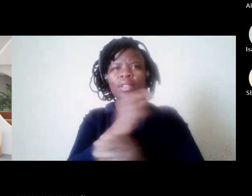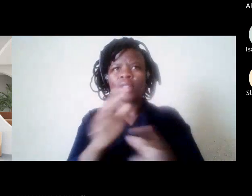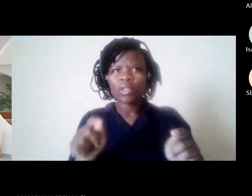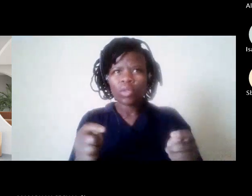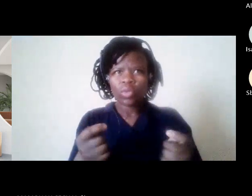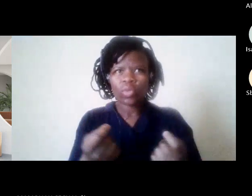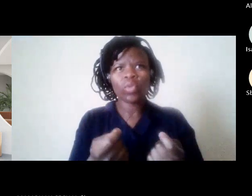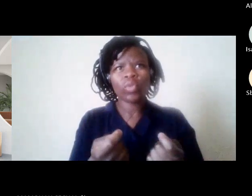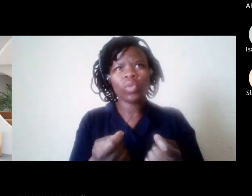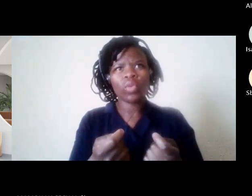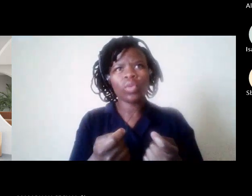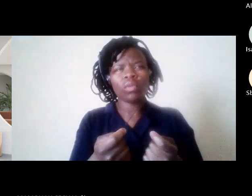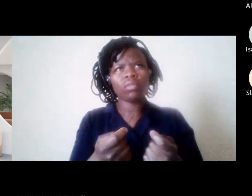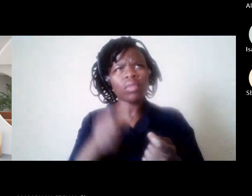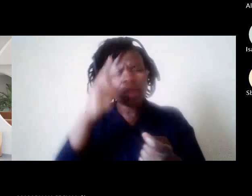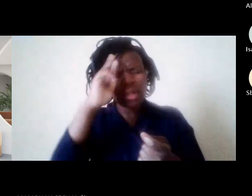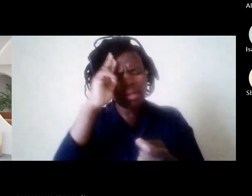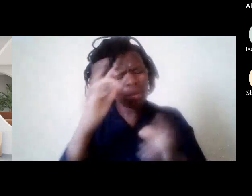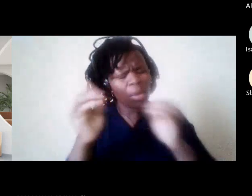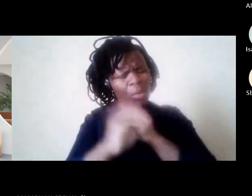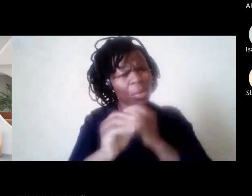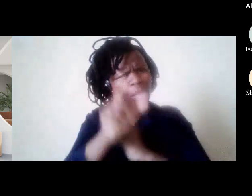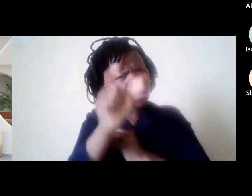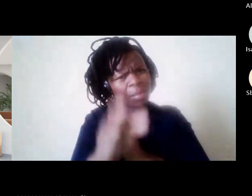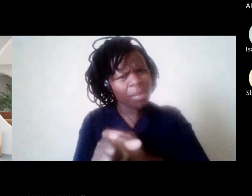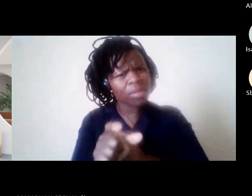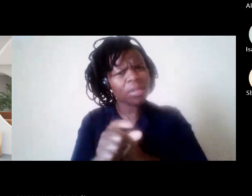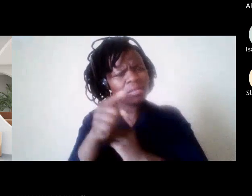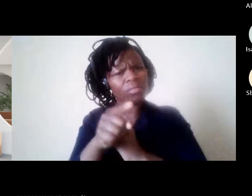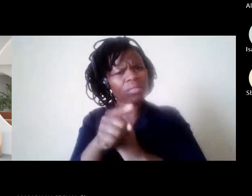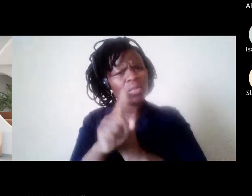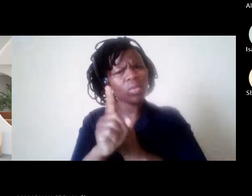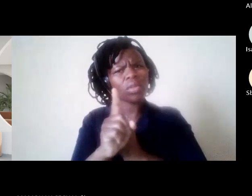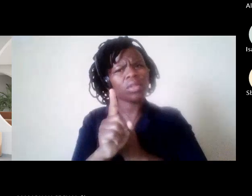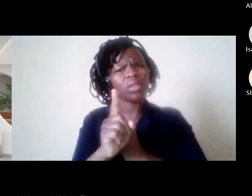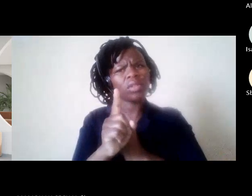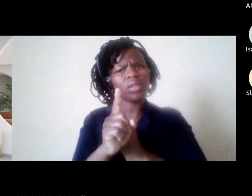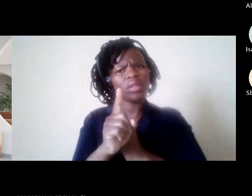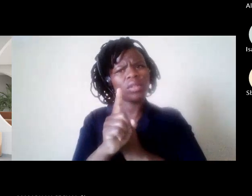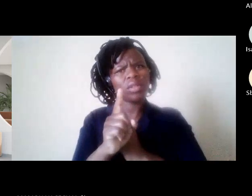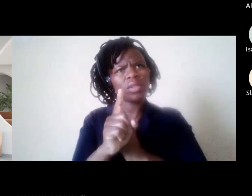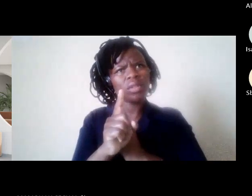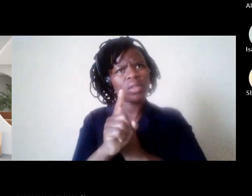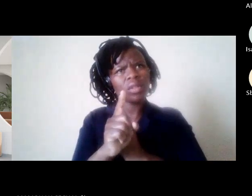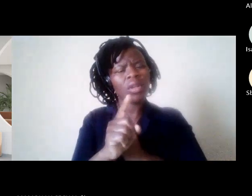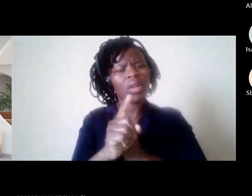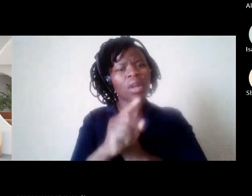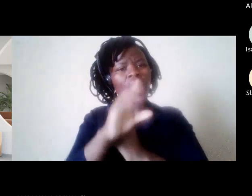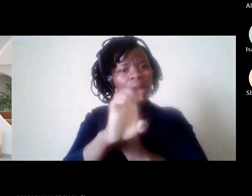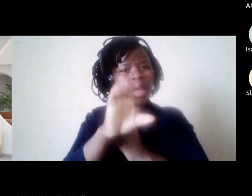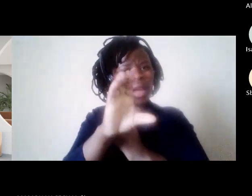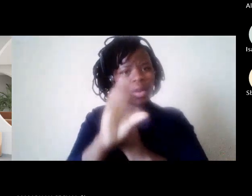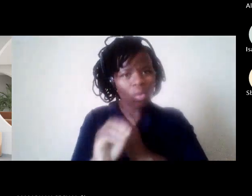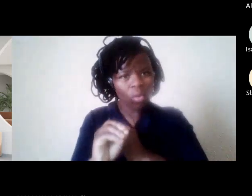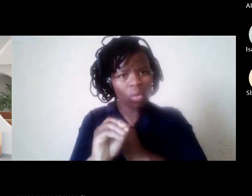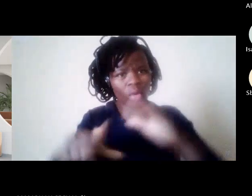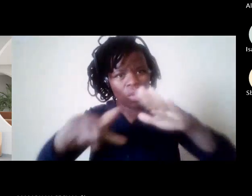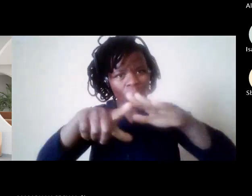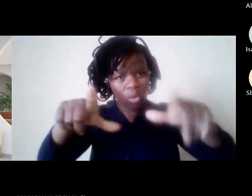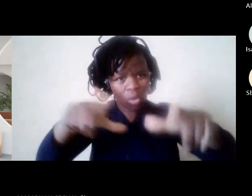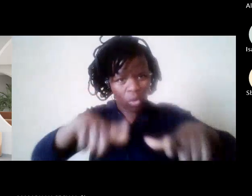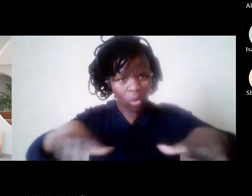don't know if anybody has heard about what we call echolocation. Anybody heard about what we call echolocation? So